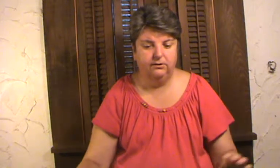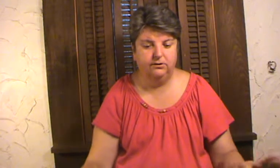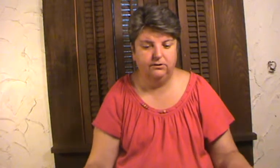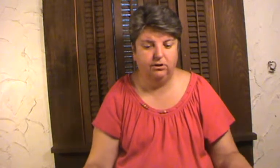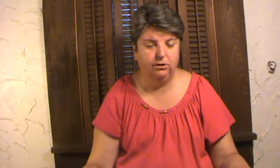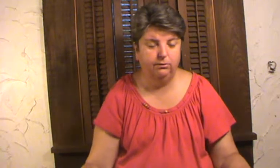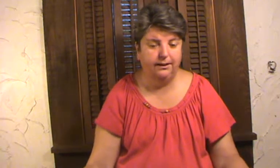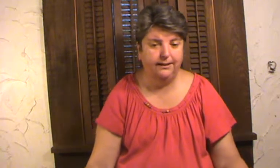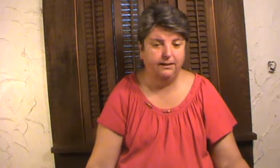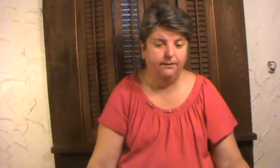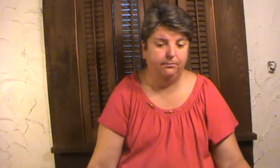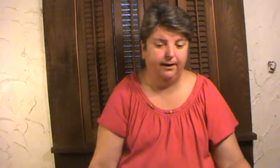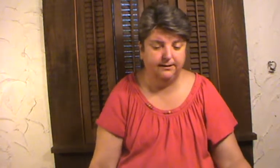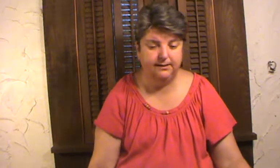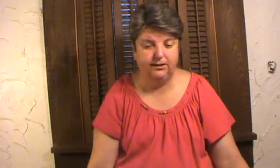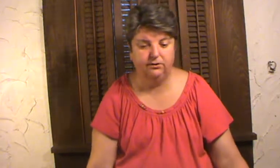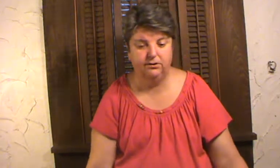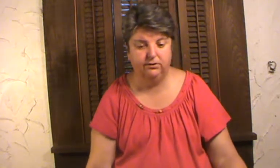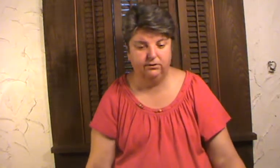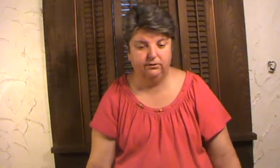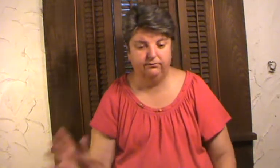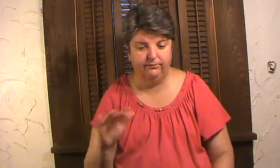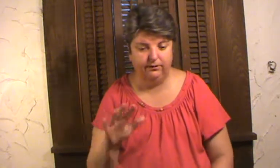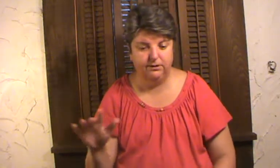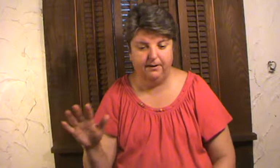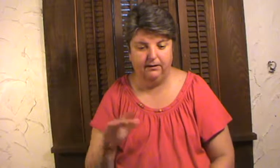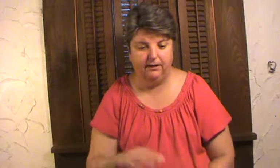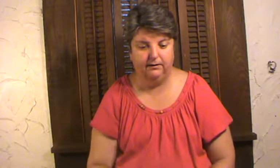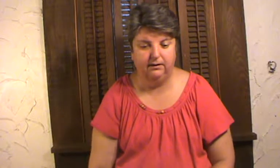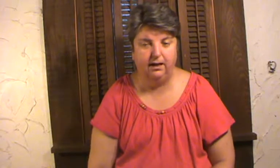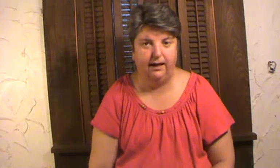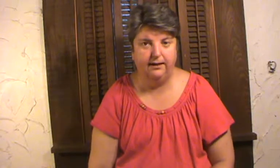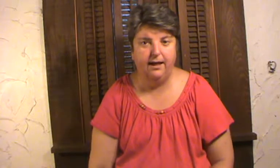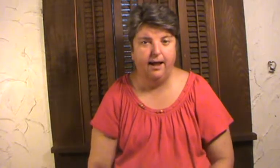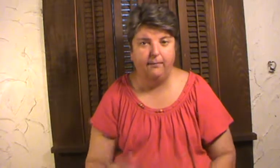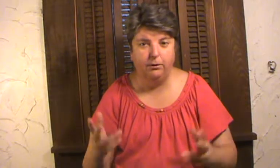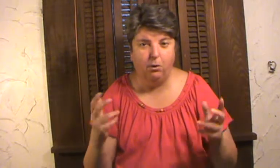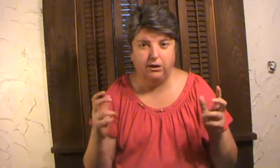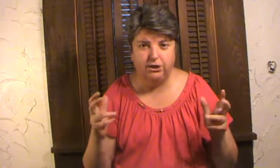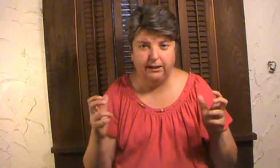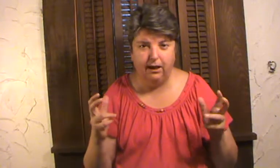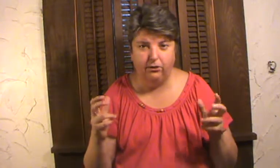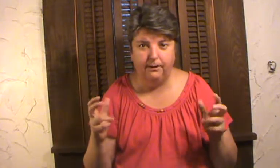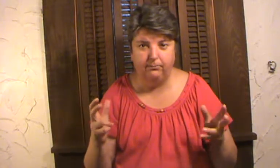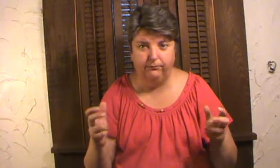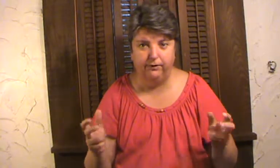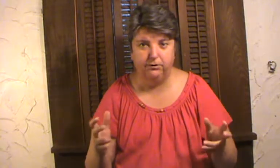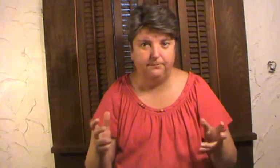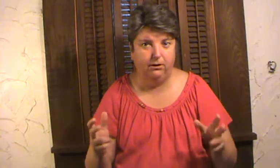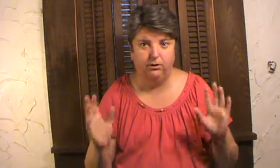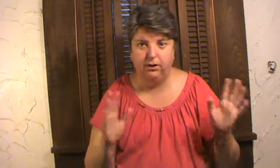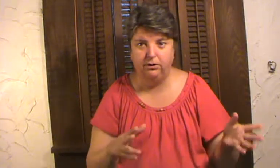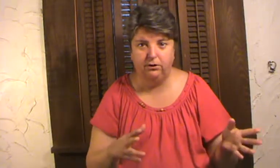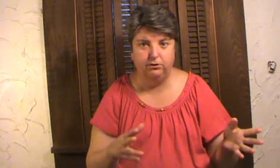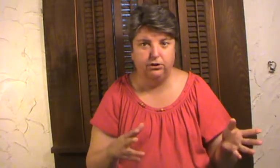So you really need to be practicing your finger spelling a lot. And be watching other people finger spell. Go on